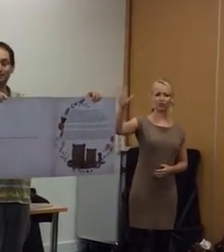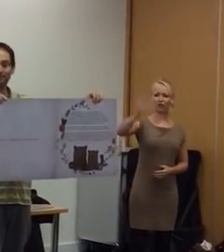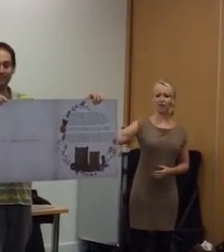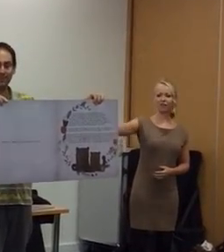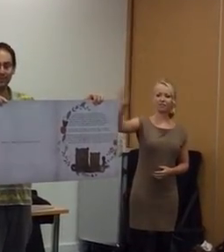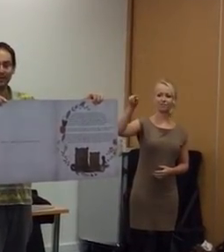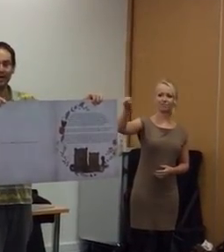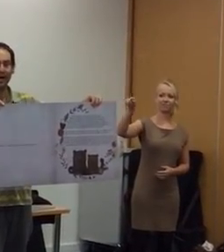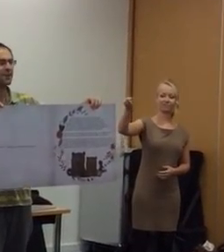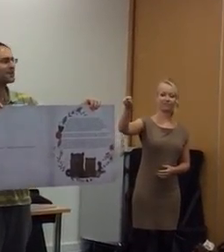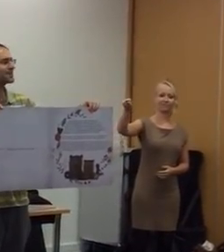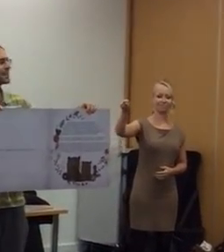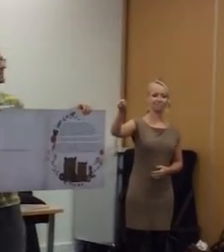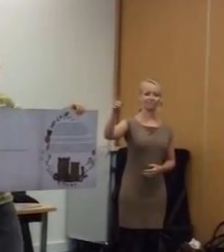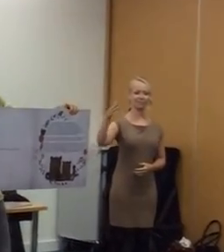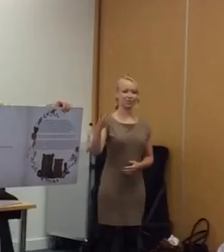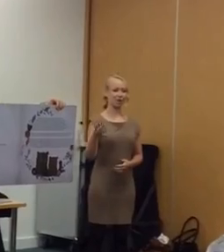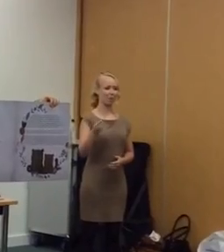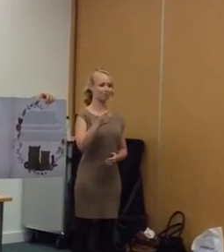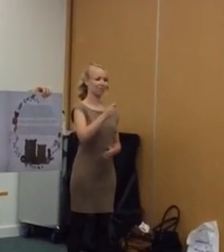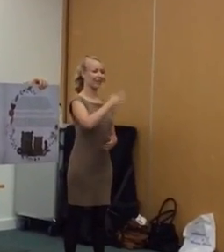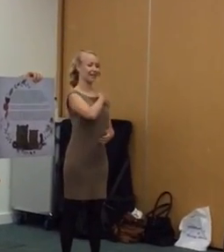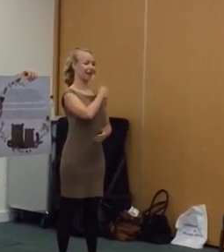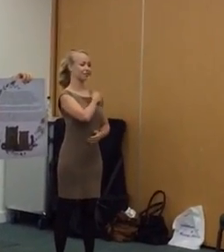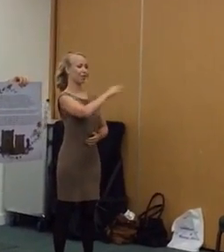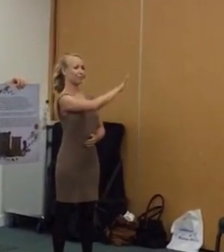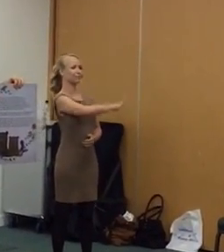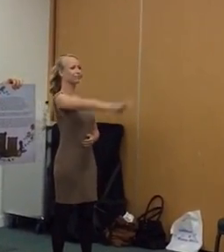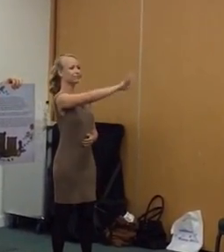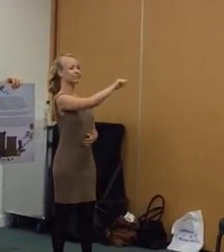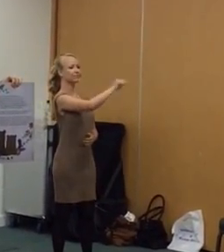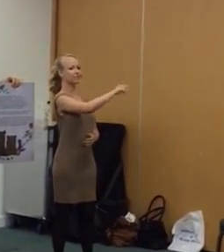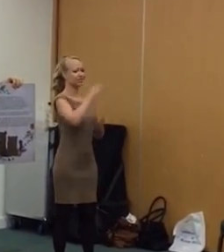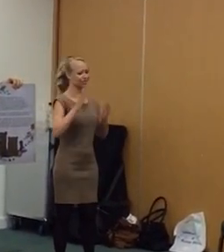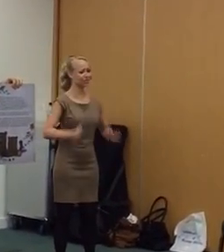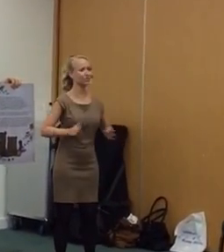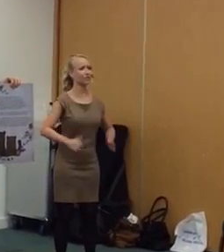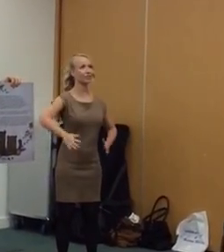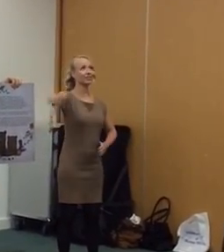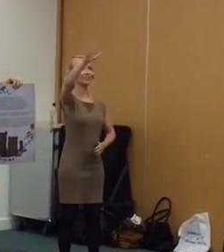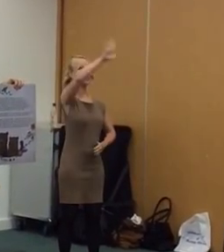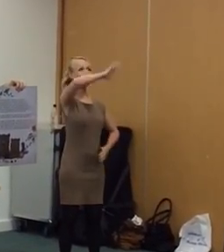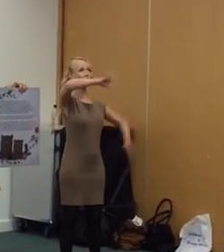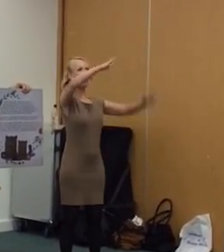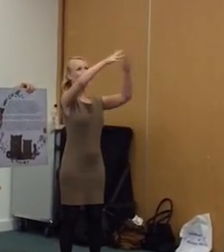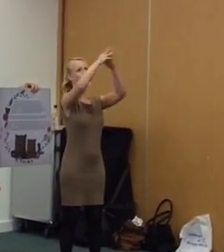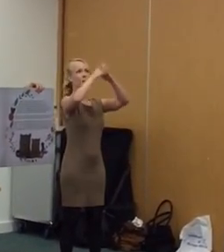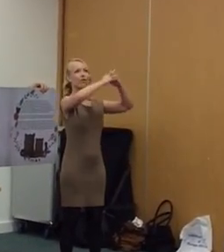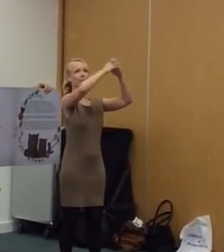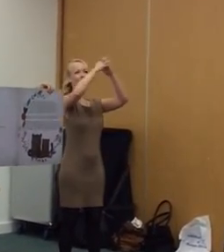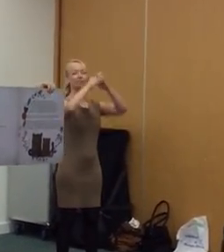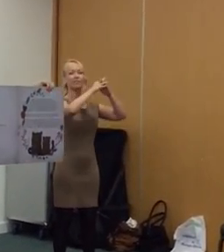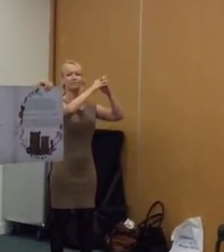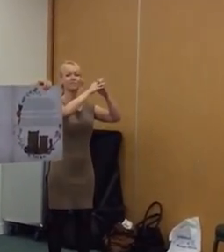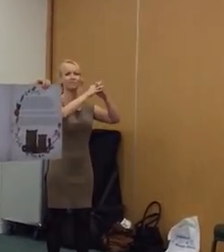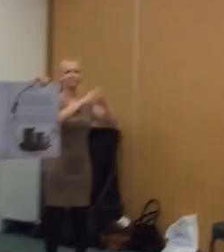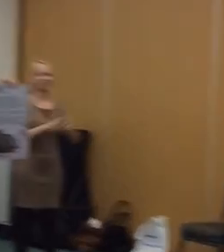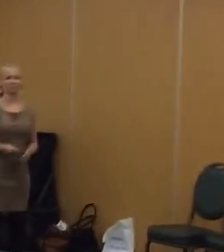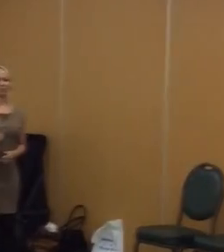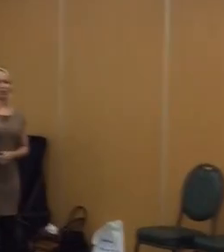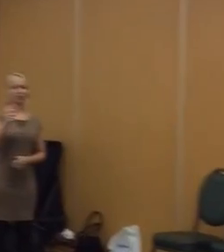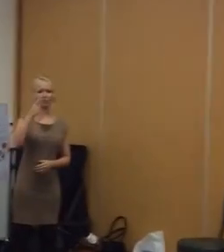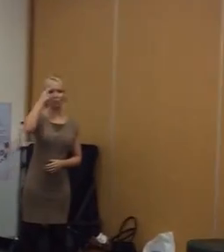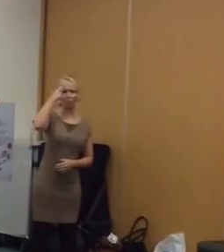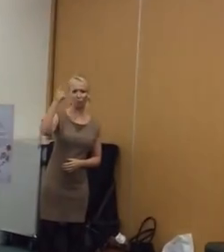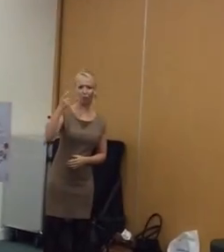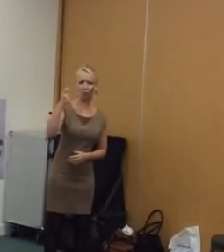Russia. Others said Canada, or definitely North America. There were even those who